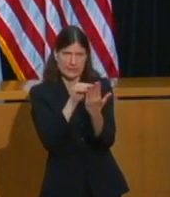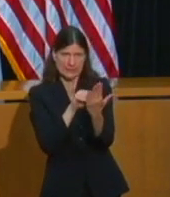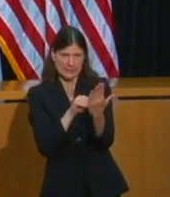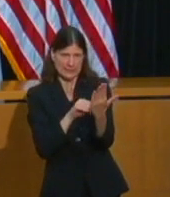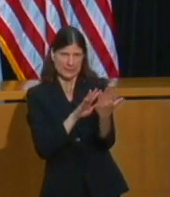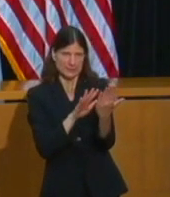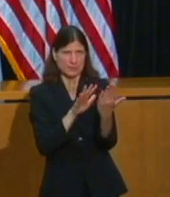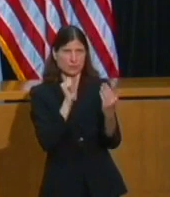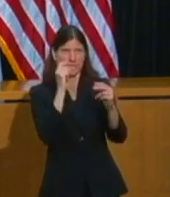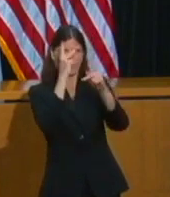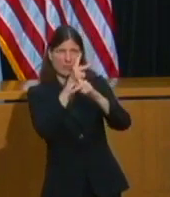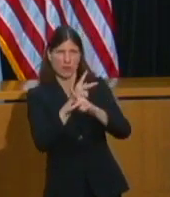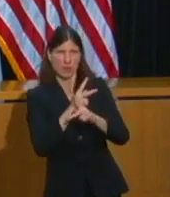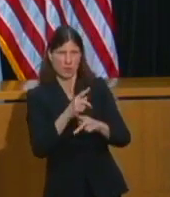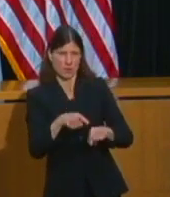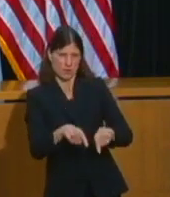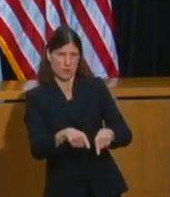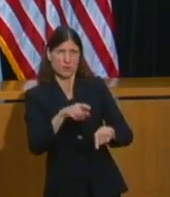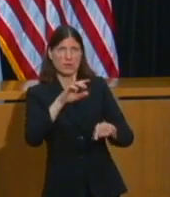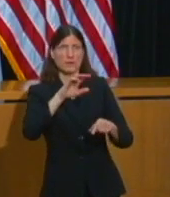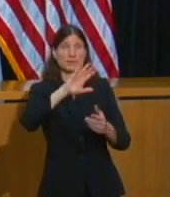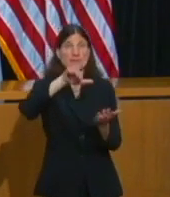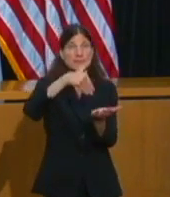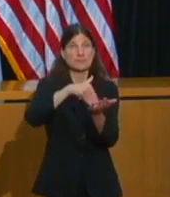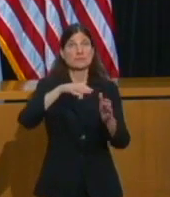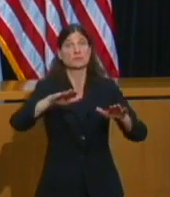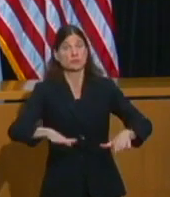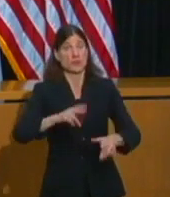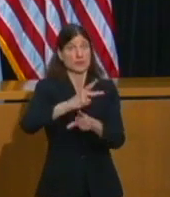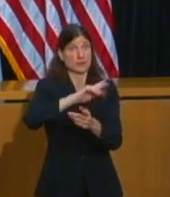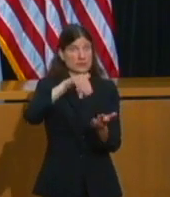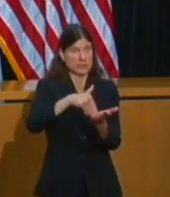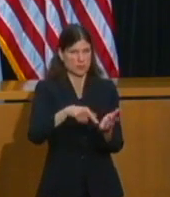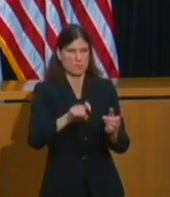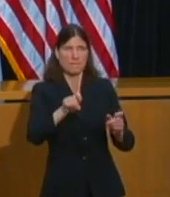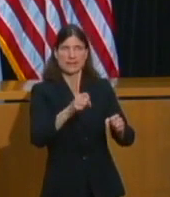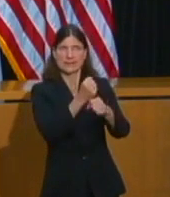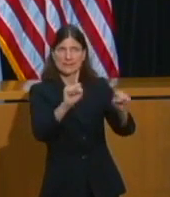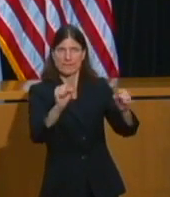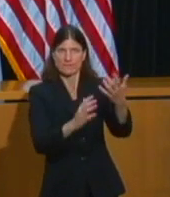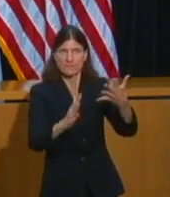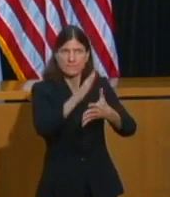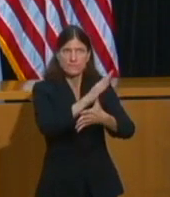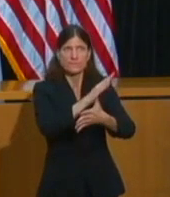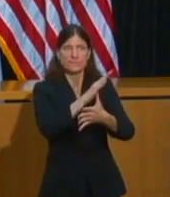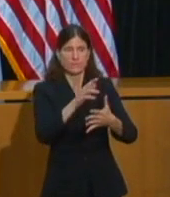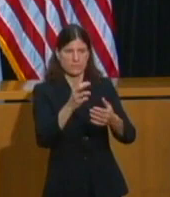to reset their operations in preparation for serving families when it becomes safe to do so.